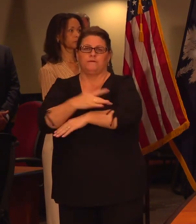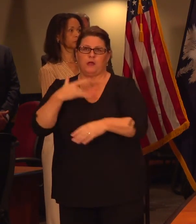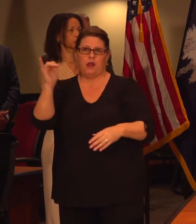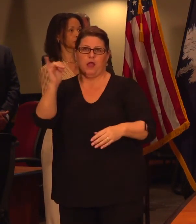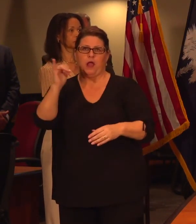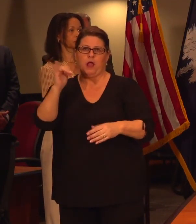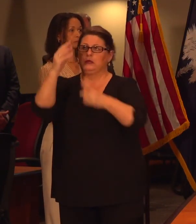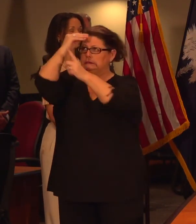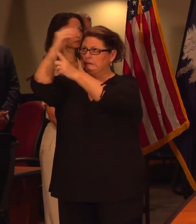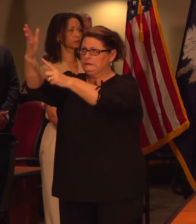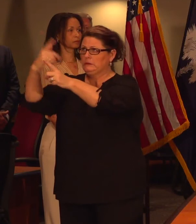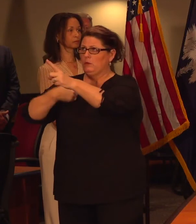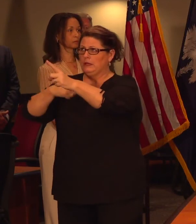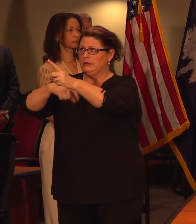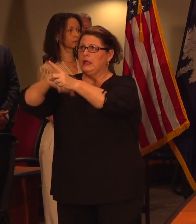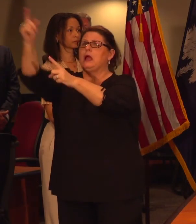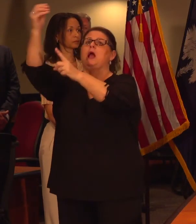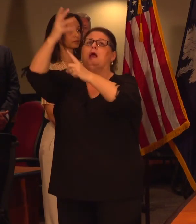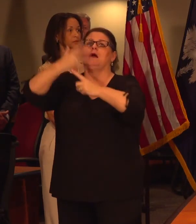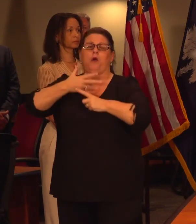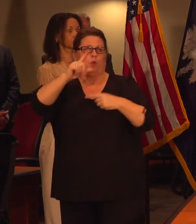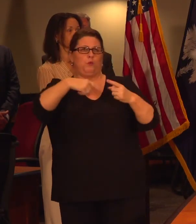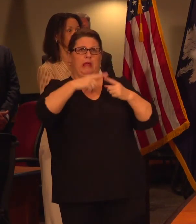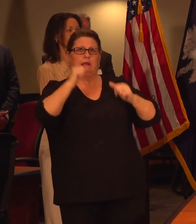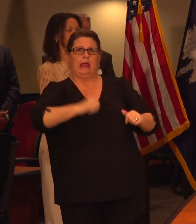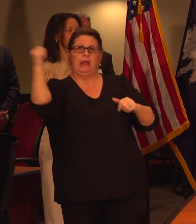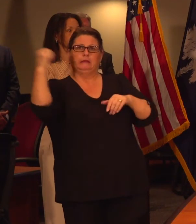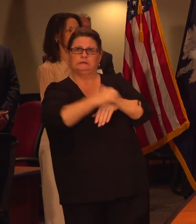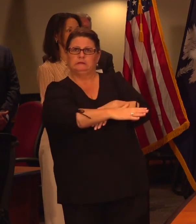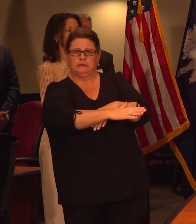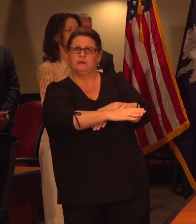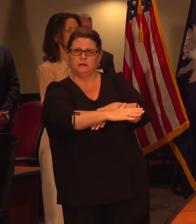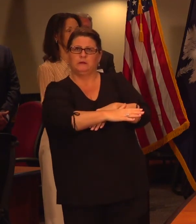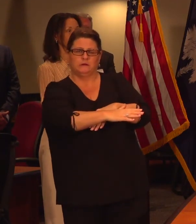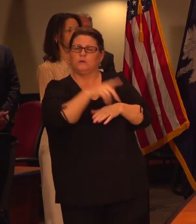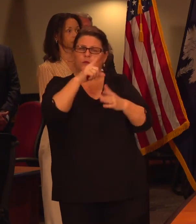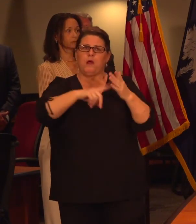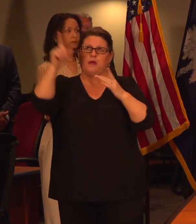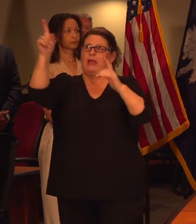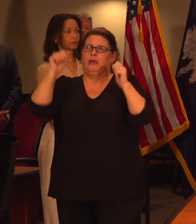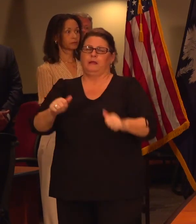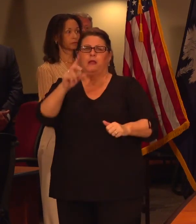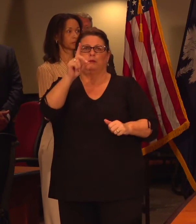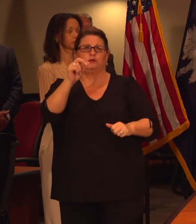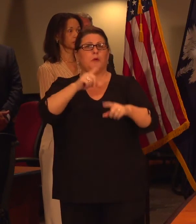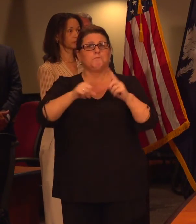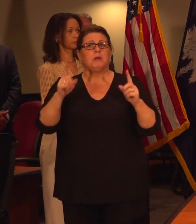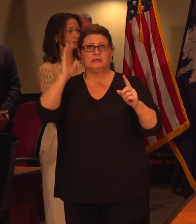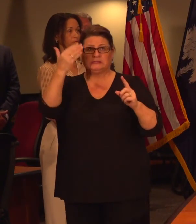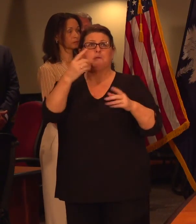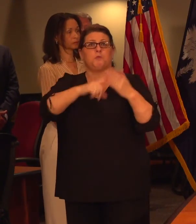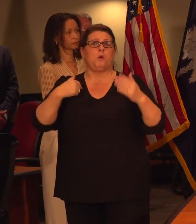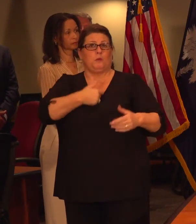being sure they know what our needs are and that they are sending us everything that is within their power. But a lot of the things that we need, we